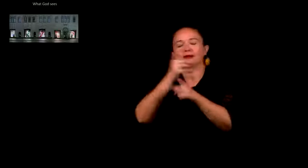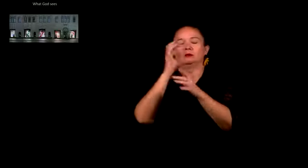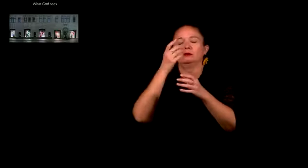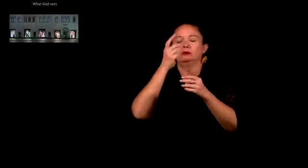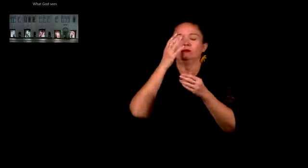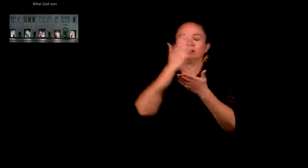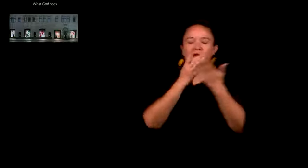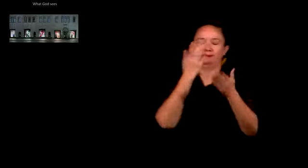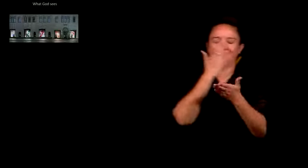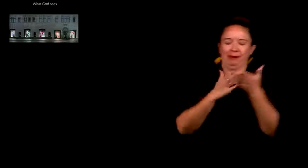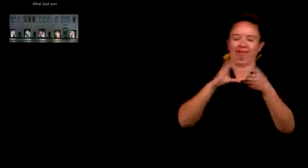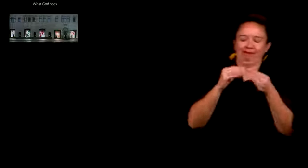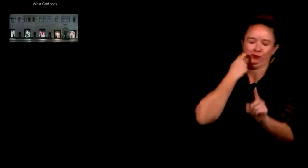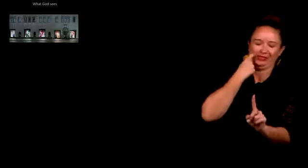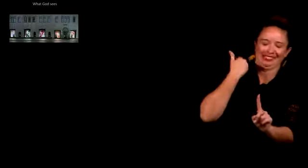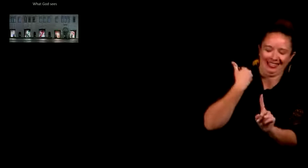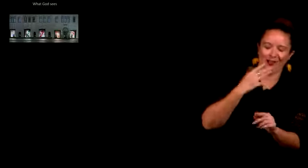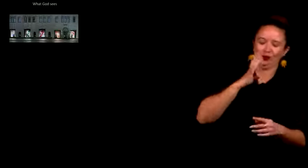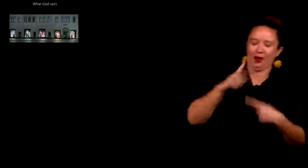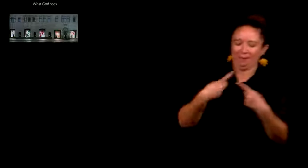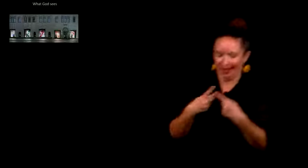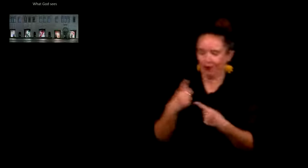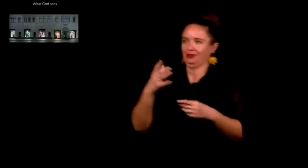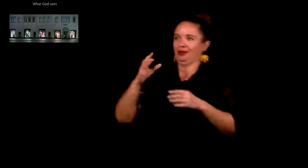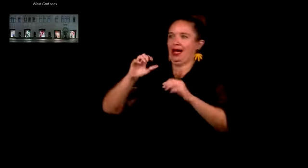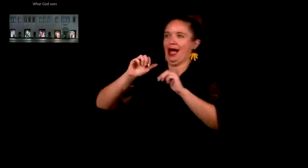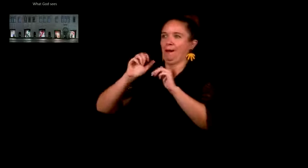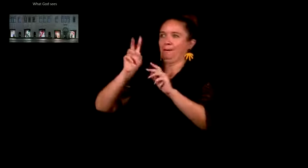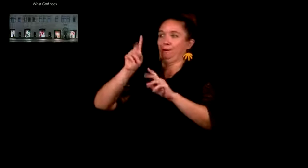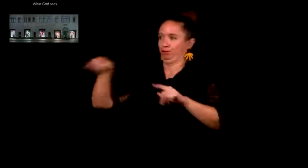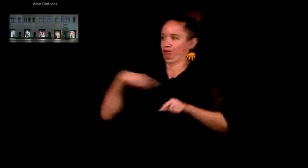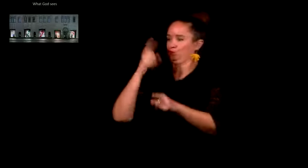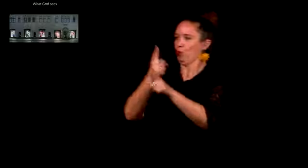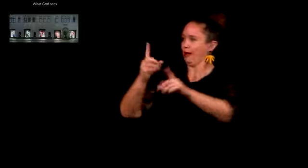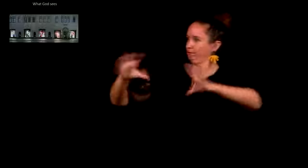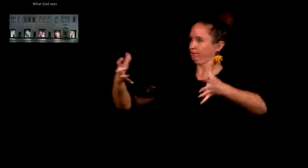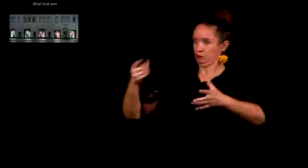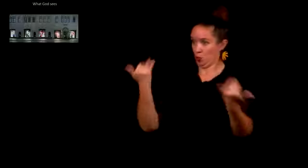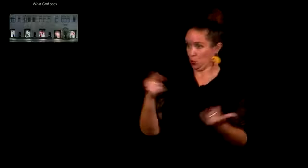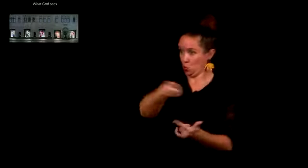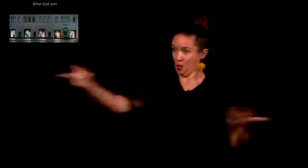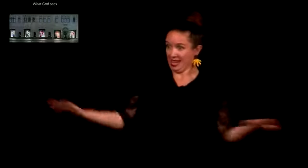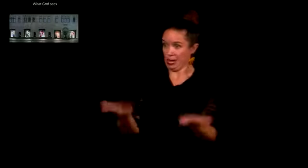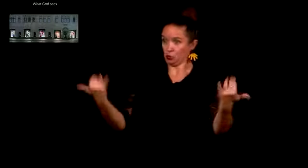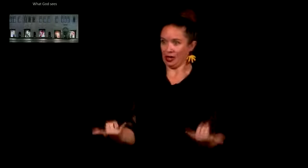So when we're talking about, like some stories recently, I'm thinking about, you know, the right